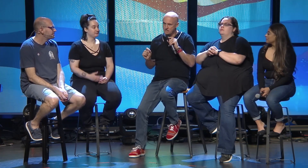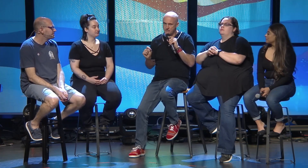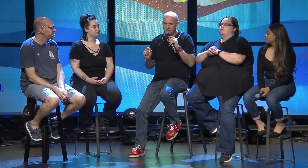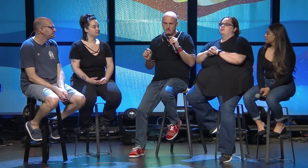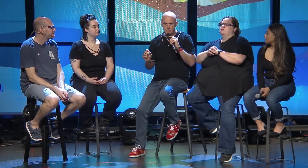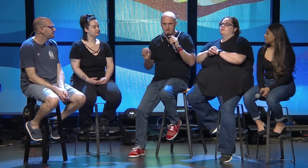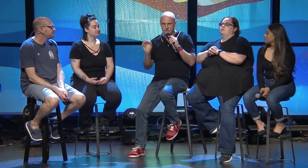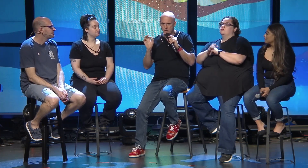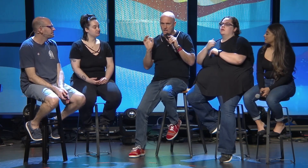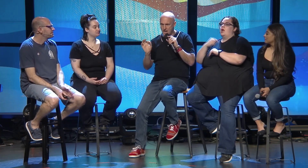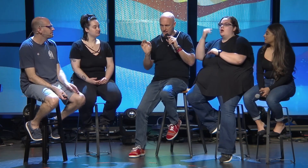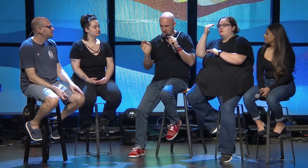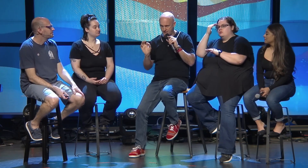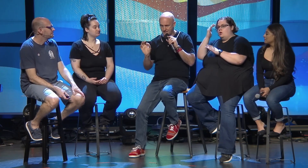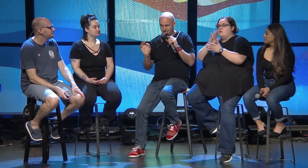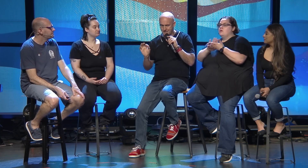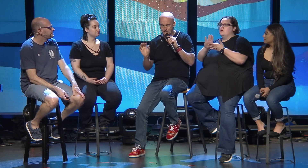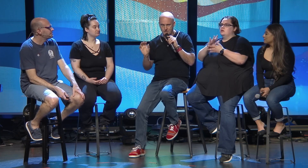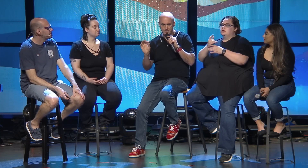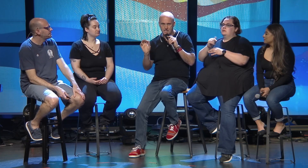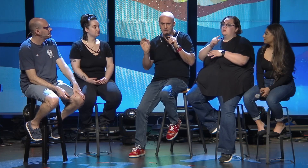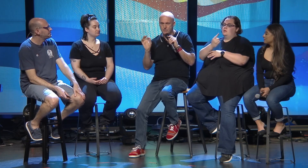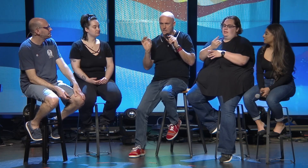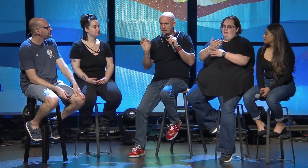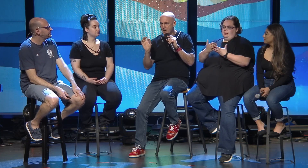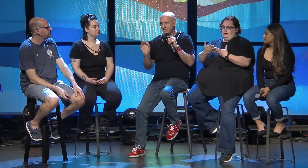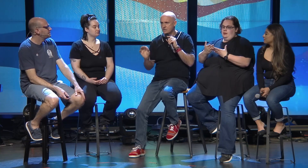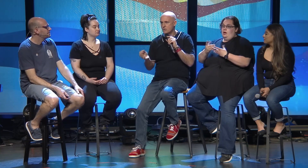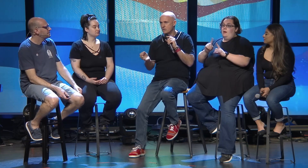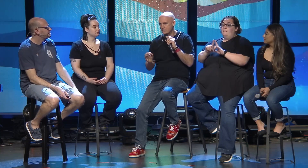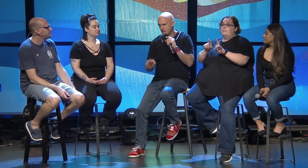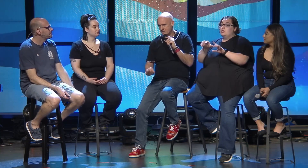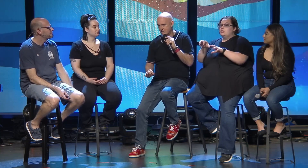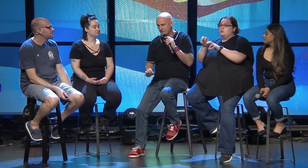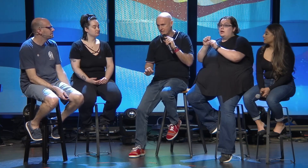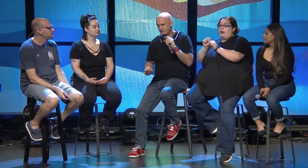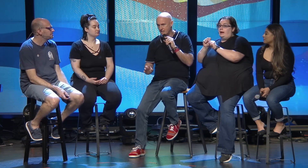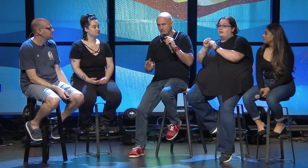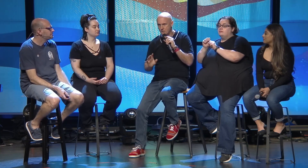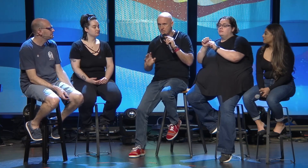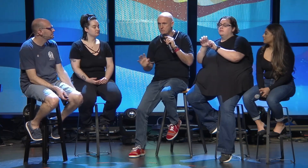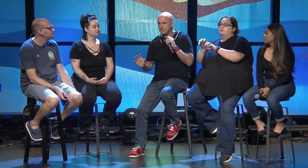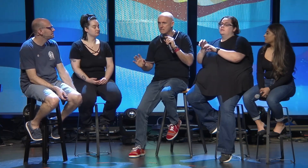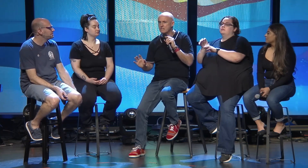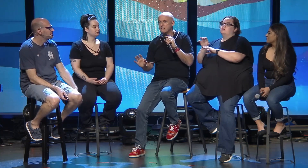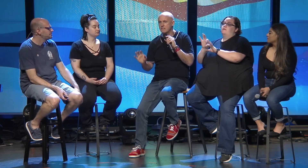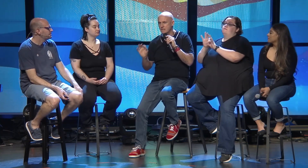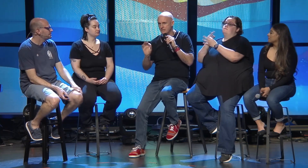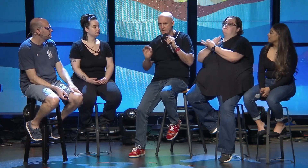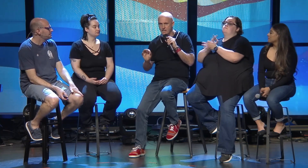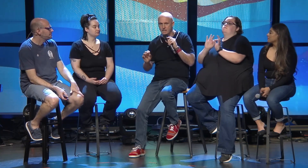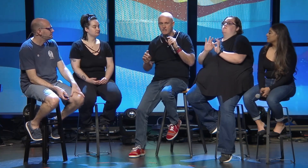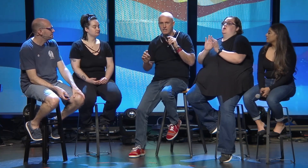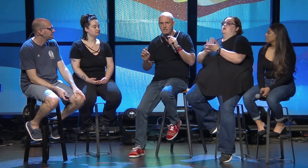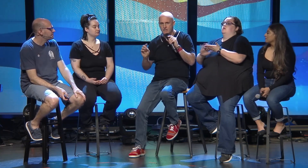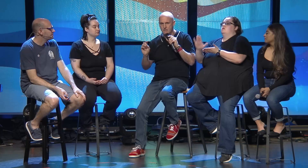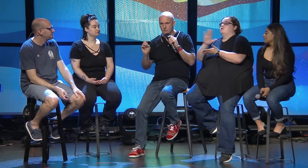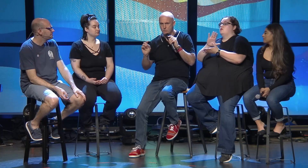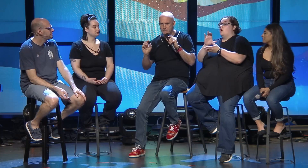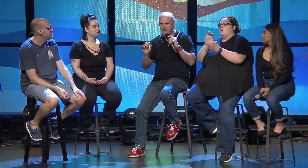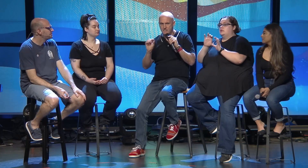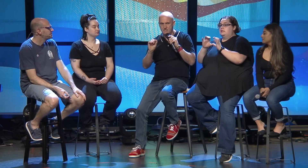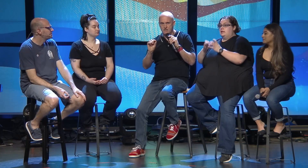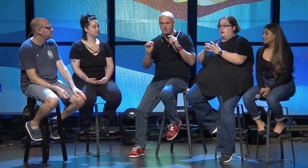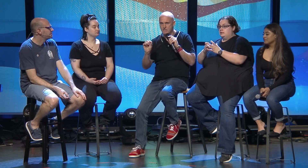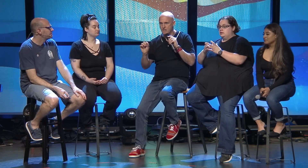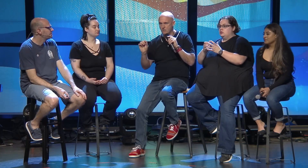college isn't everything, but if you'd like, you can take free college courses at no expense. They're accredited